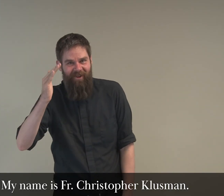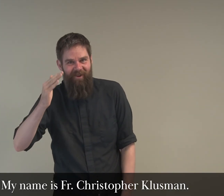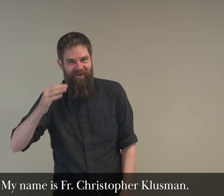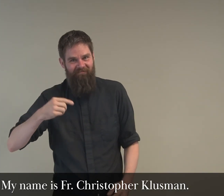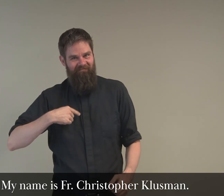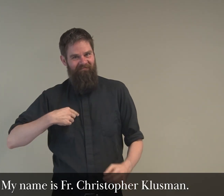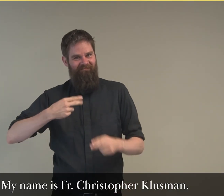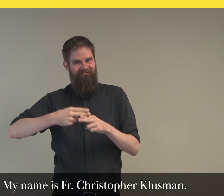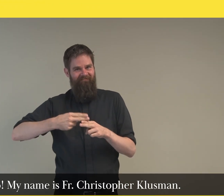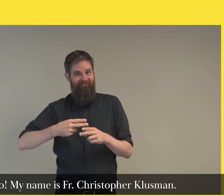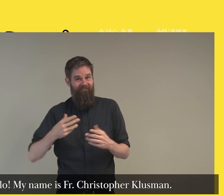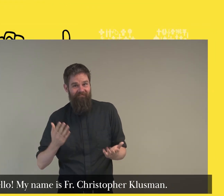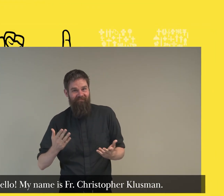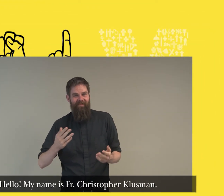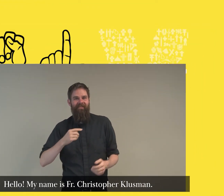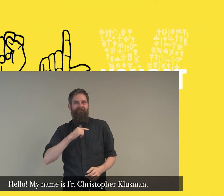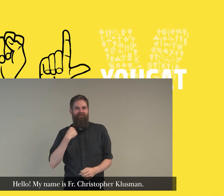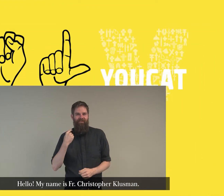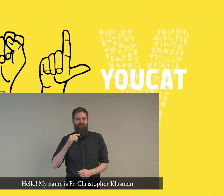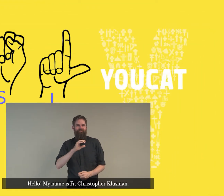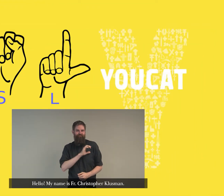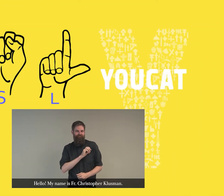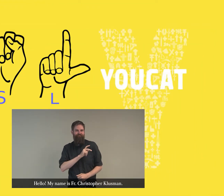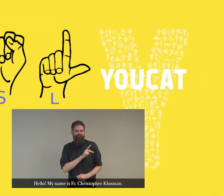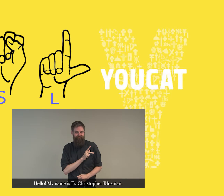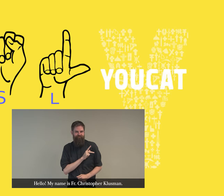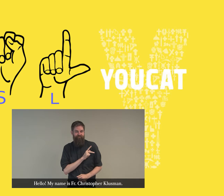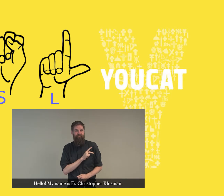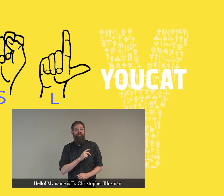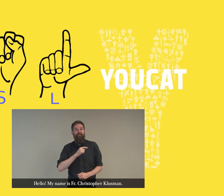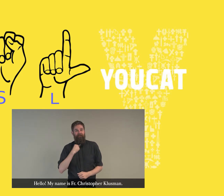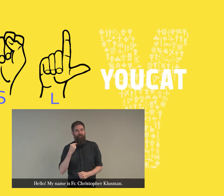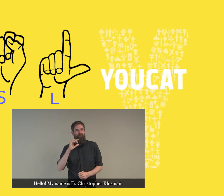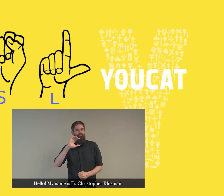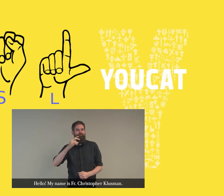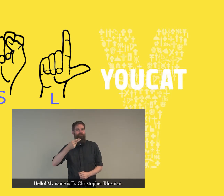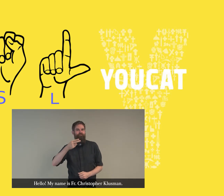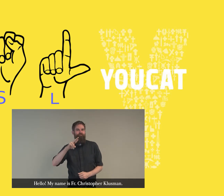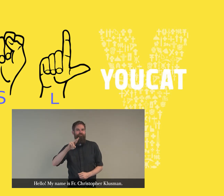Hello, my name is Father Christopher Klussman.